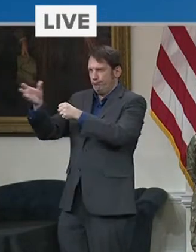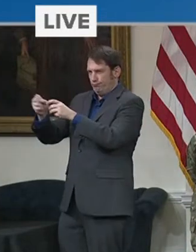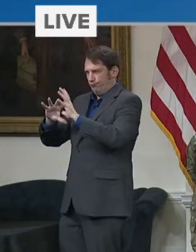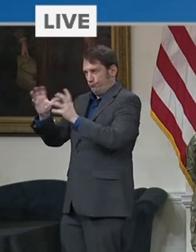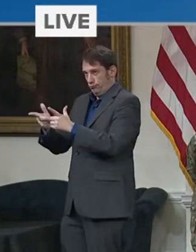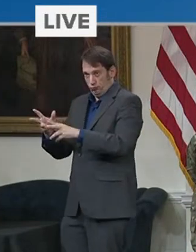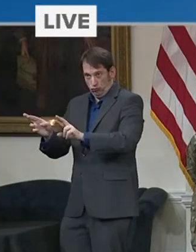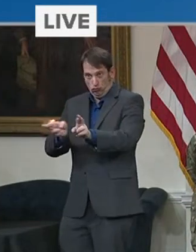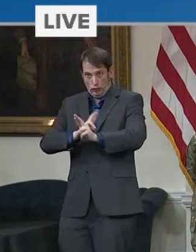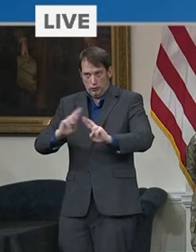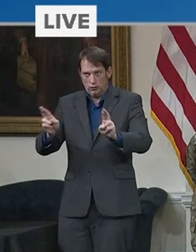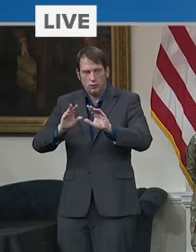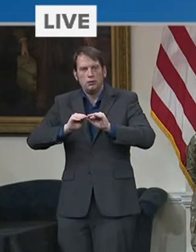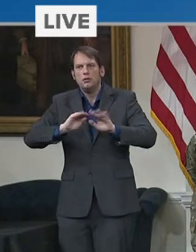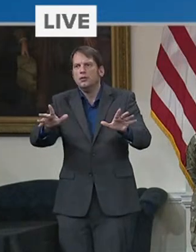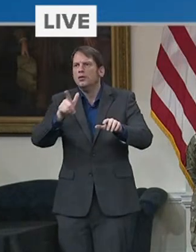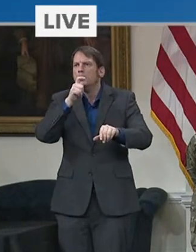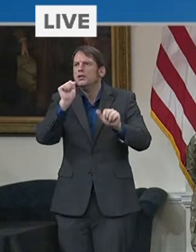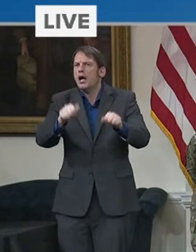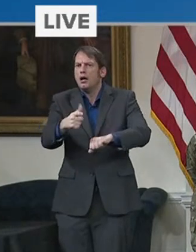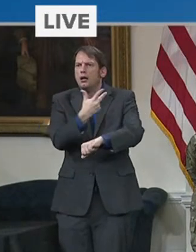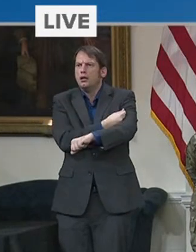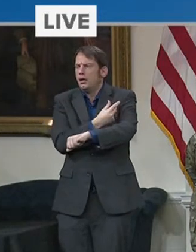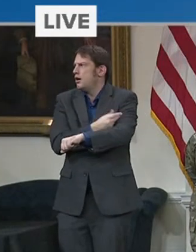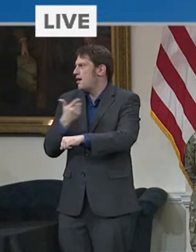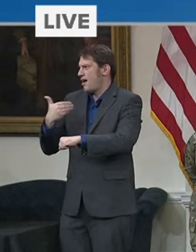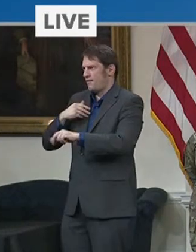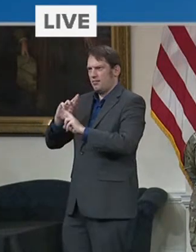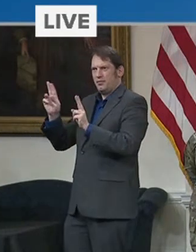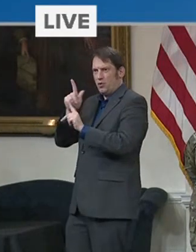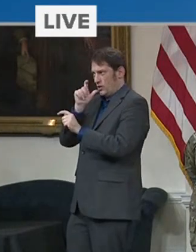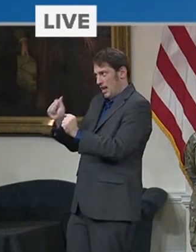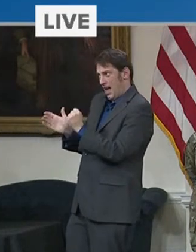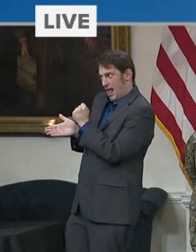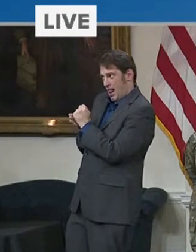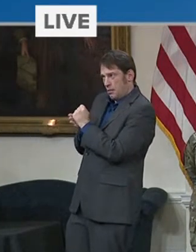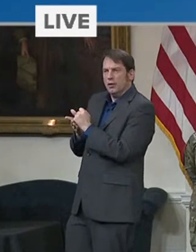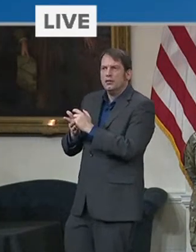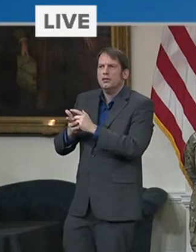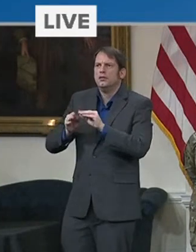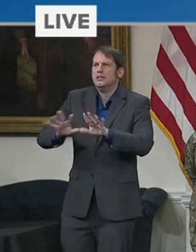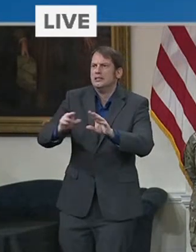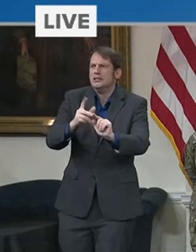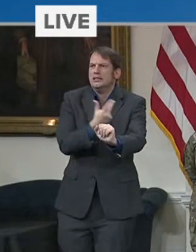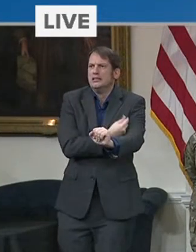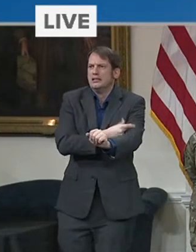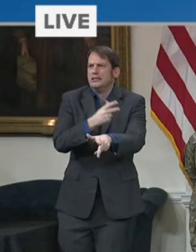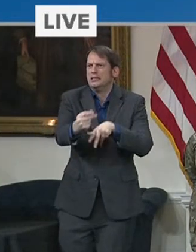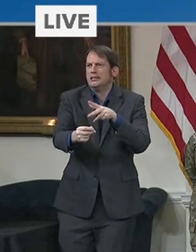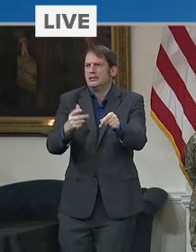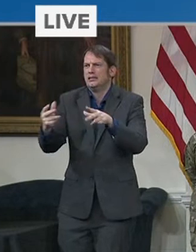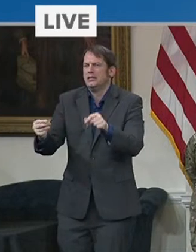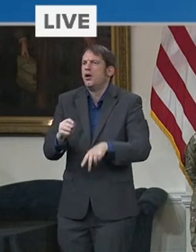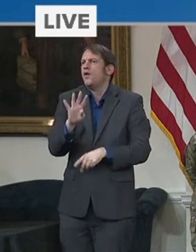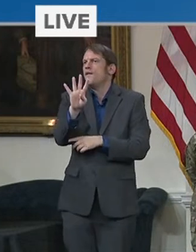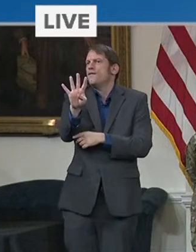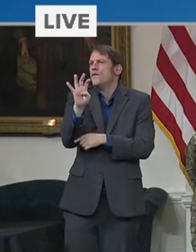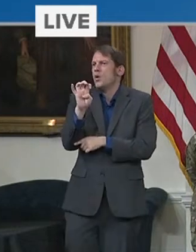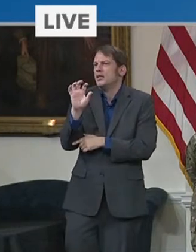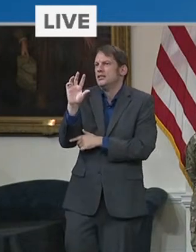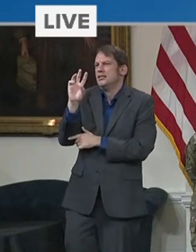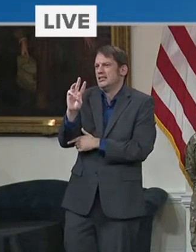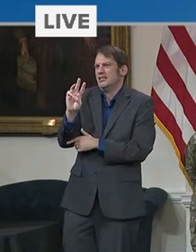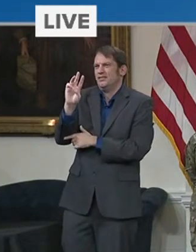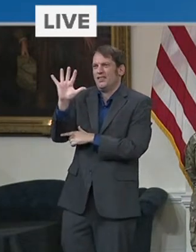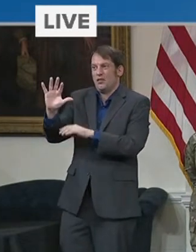have requested assistance. Maryland has 465 active provider organizations